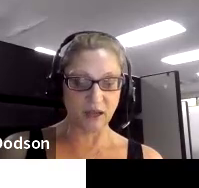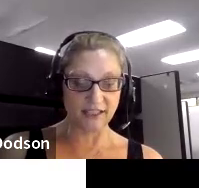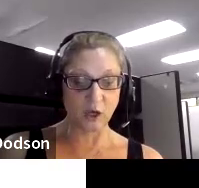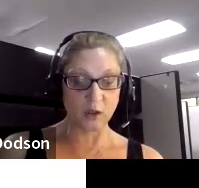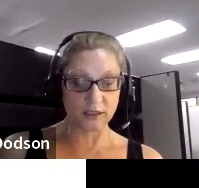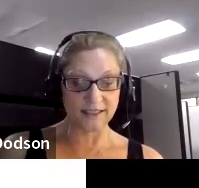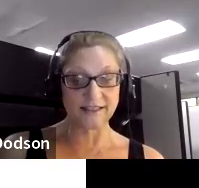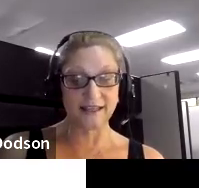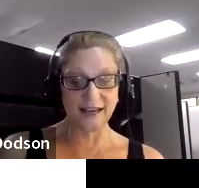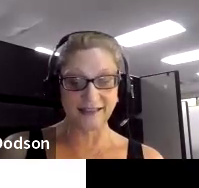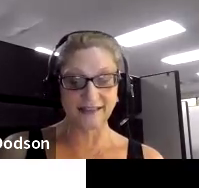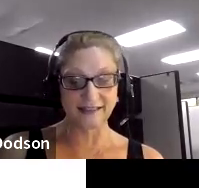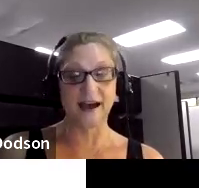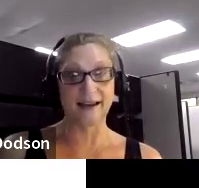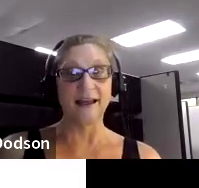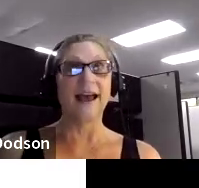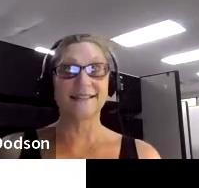presentation applies only to the